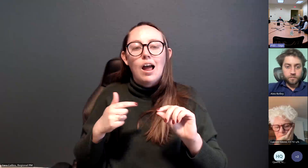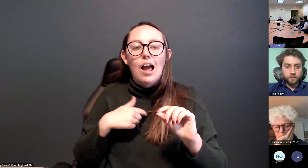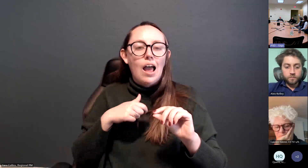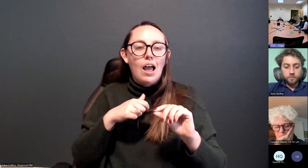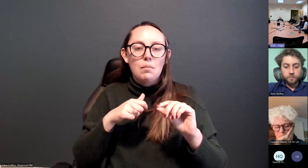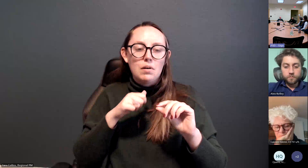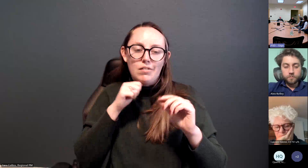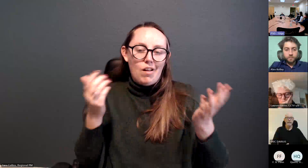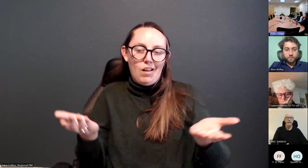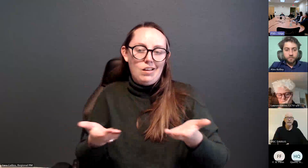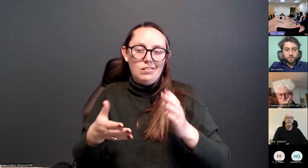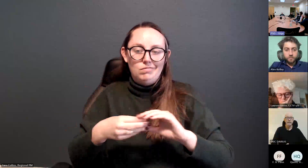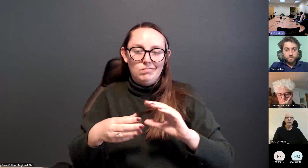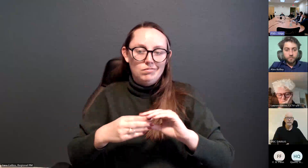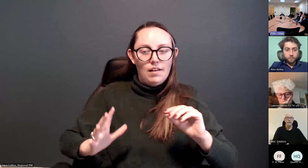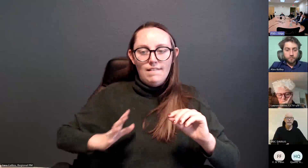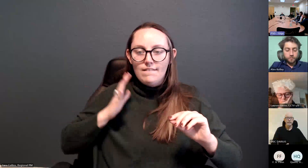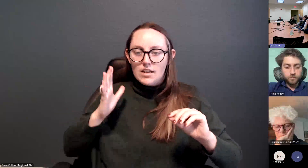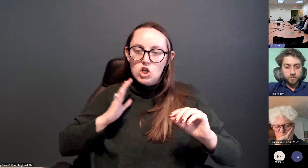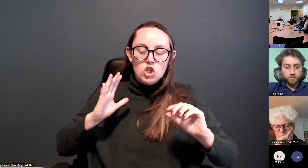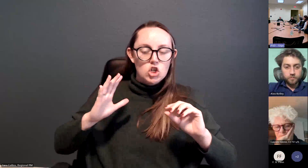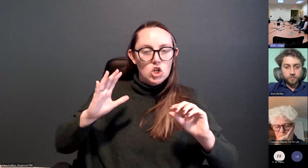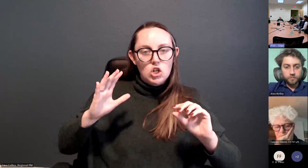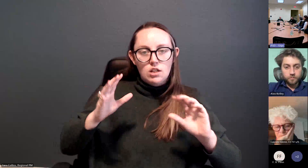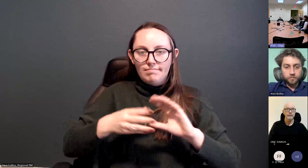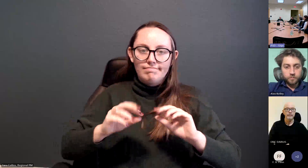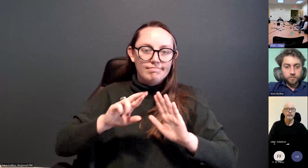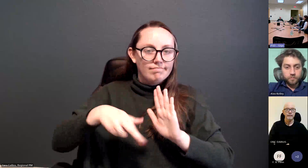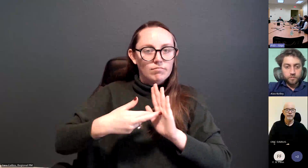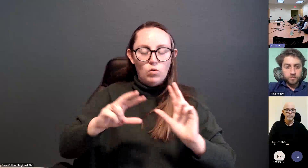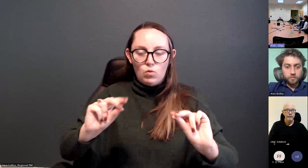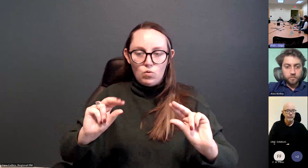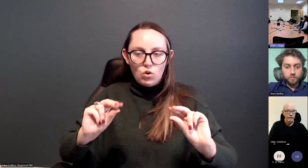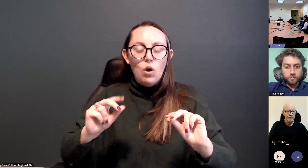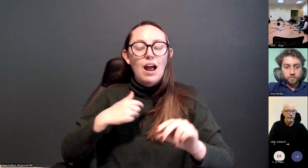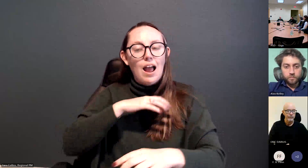a member of the JITOC Joint Information Technology Oversight Committee.